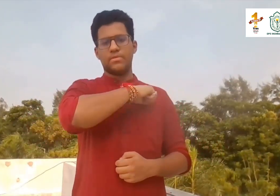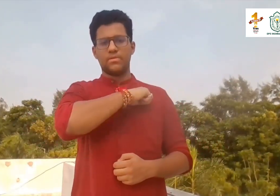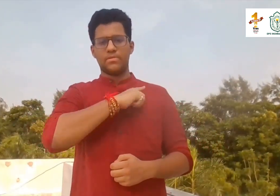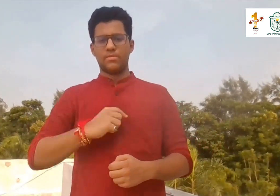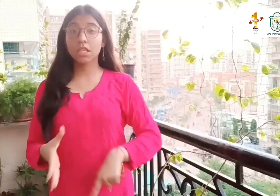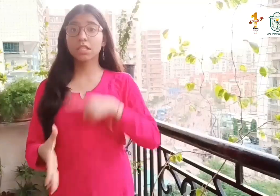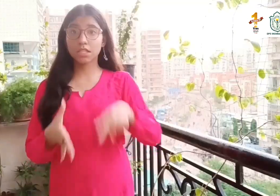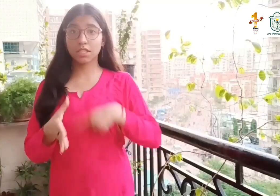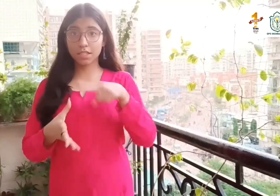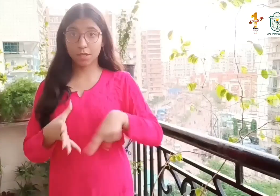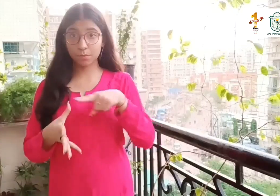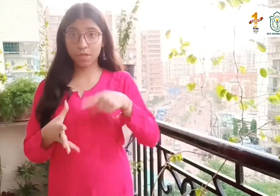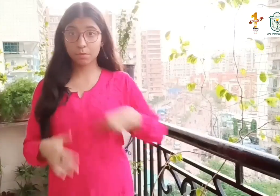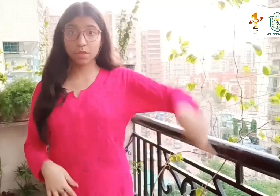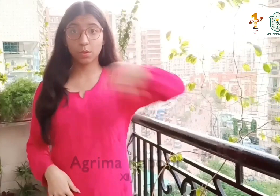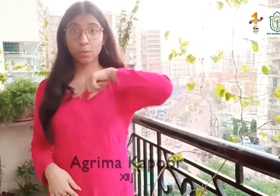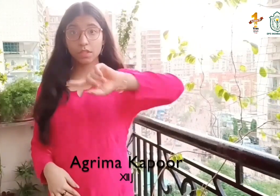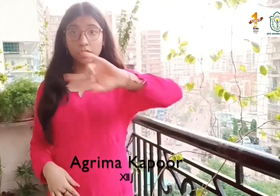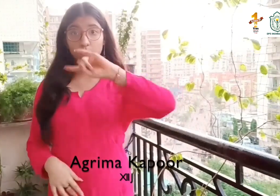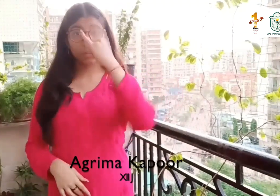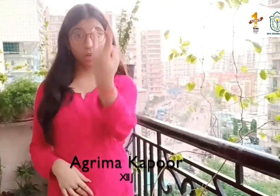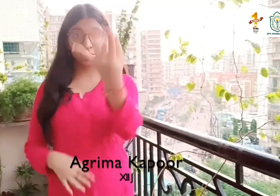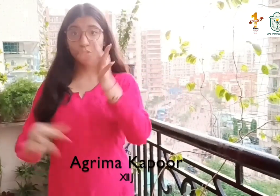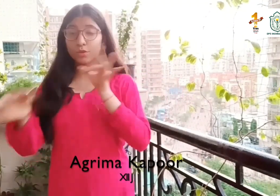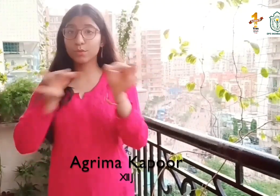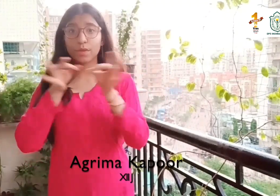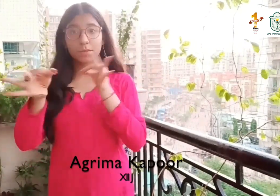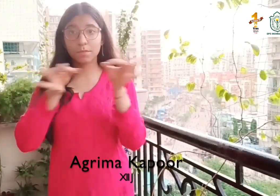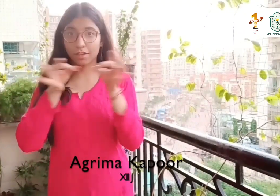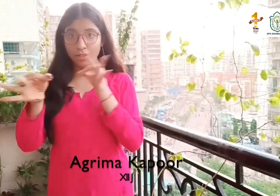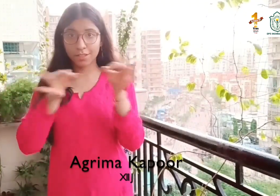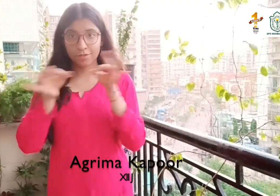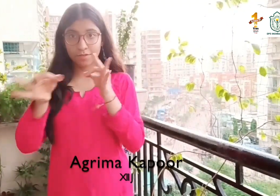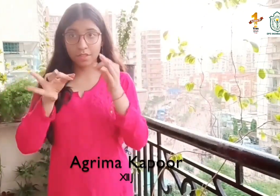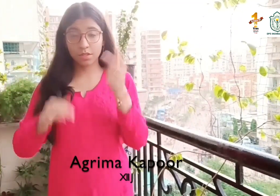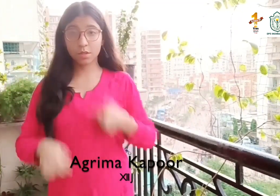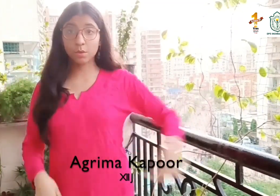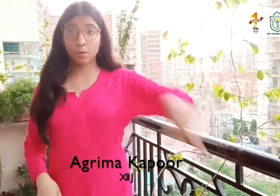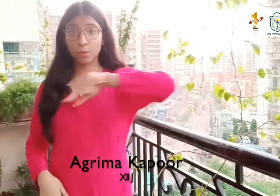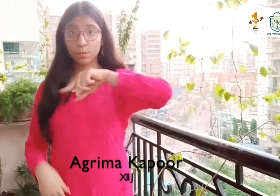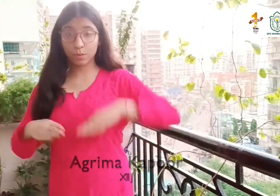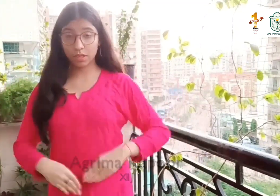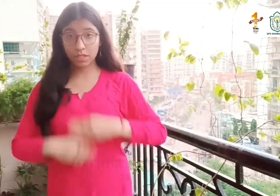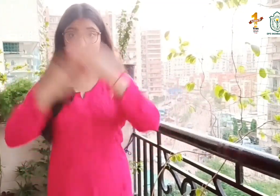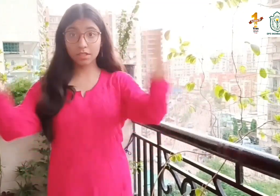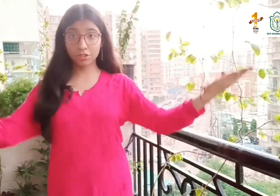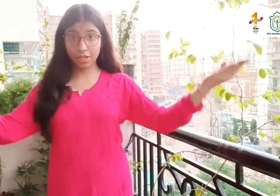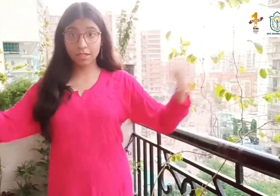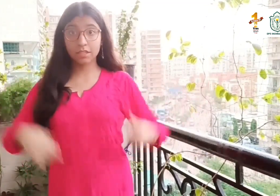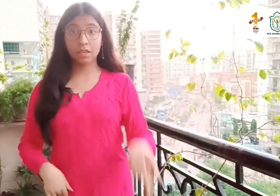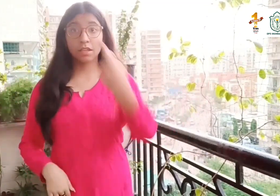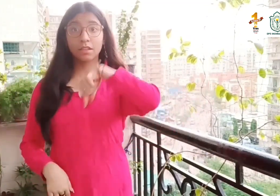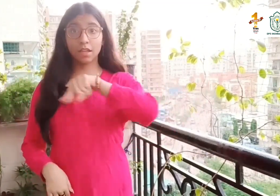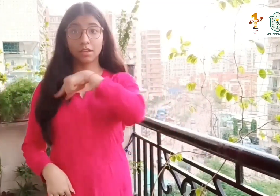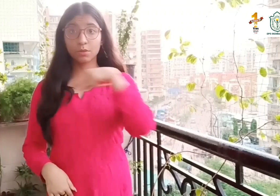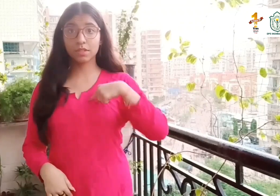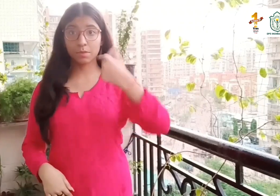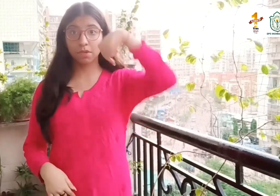sometimes we are too tired to explain ourselves we suggest that you